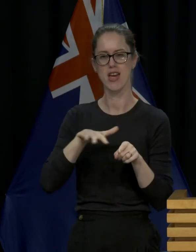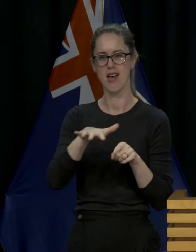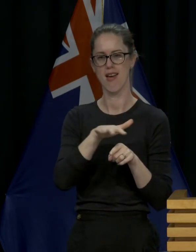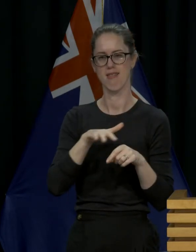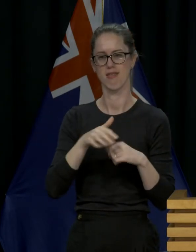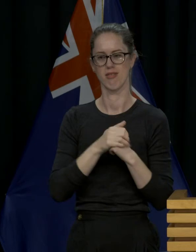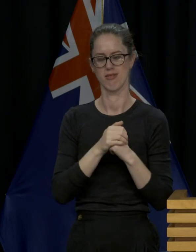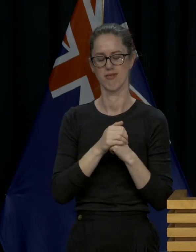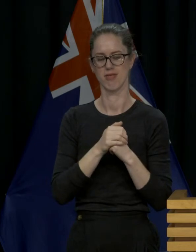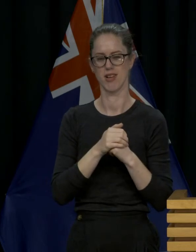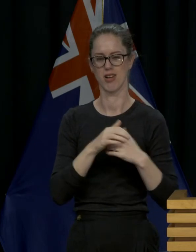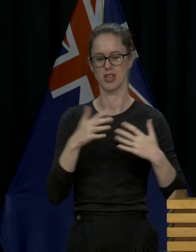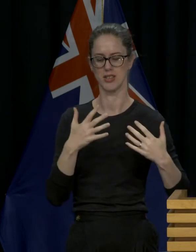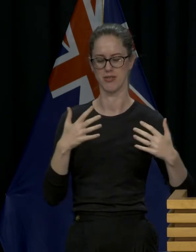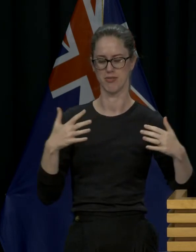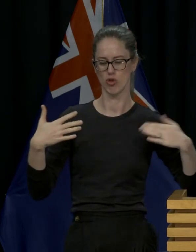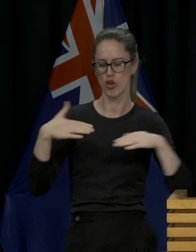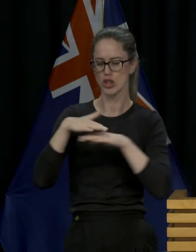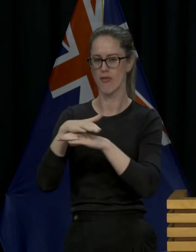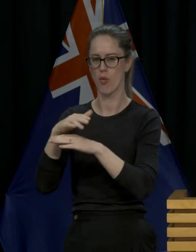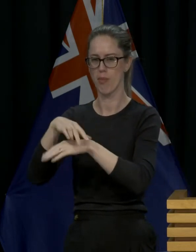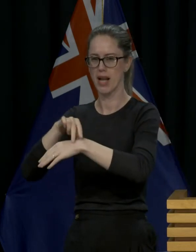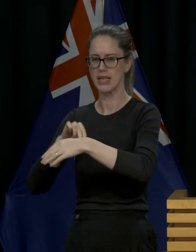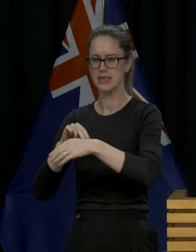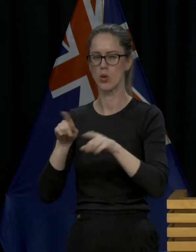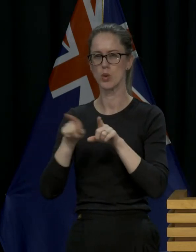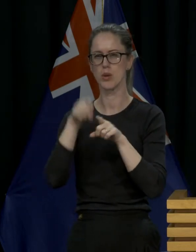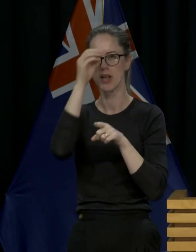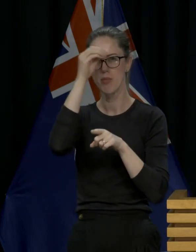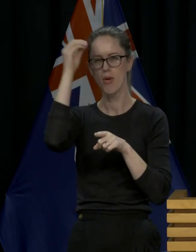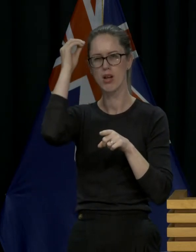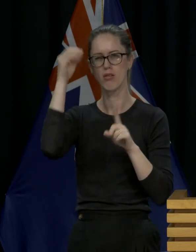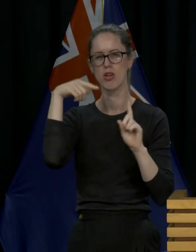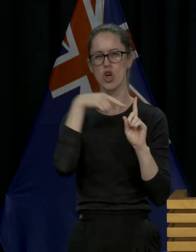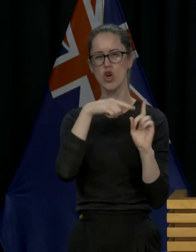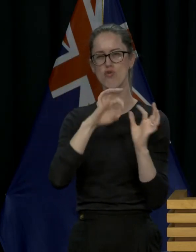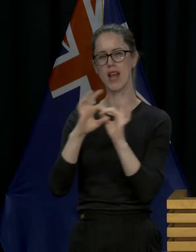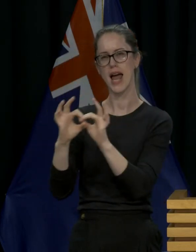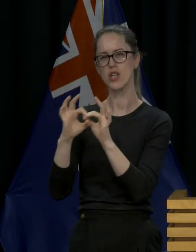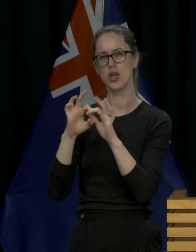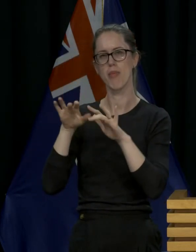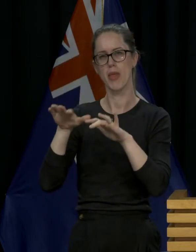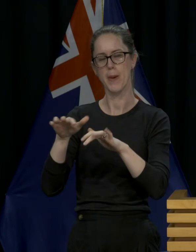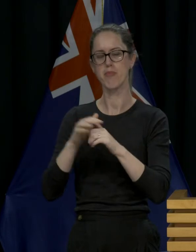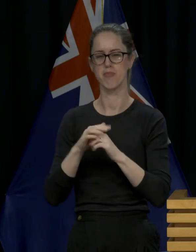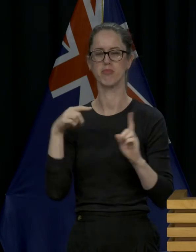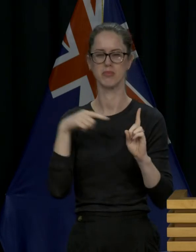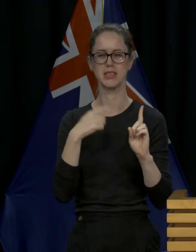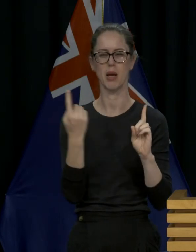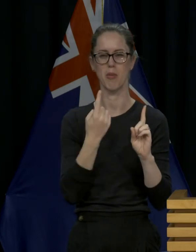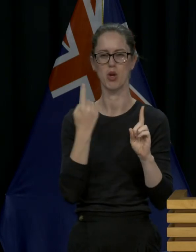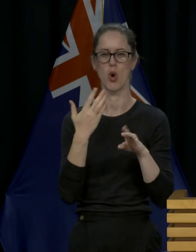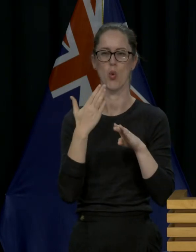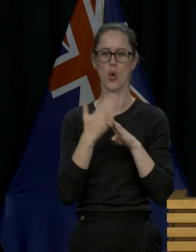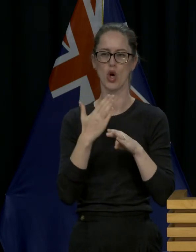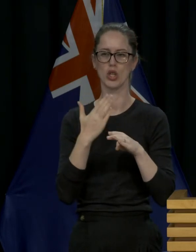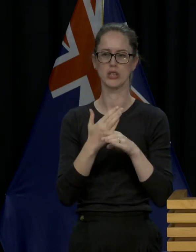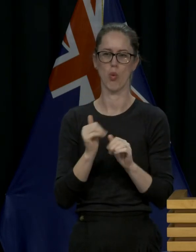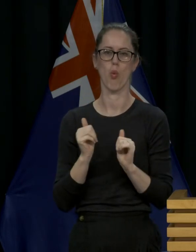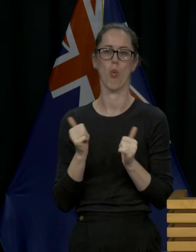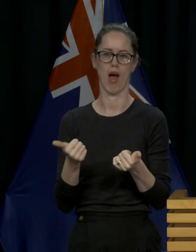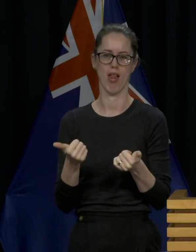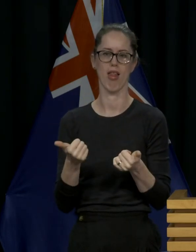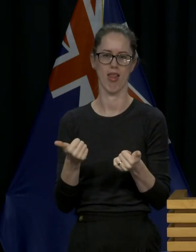there is significant crossover with the police, and was also mindful of just the relationship there, and she is someone who works incredibly